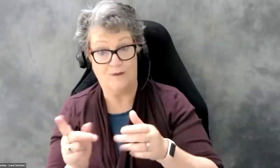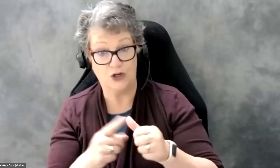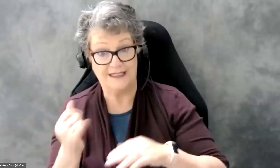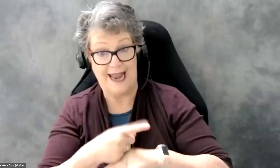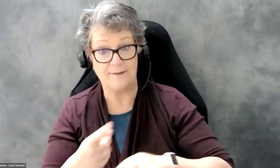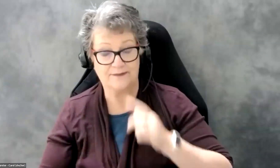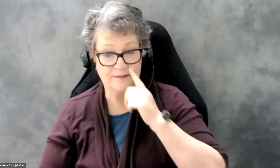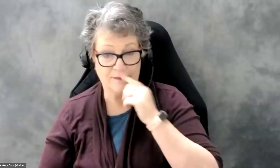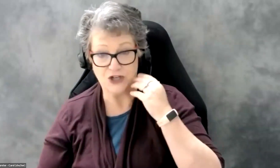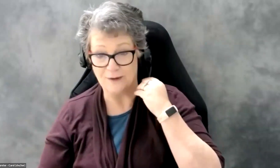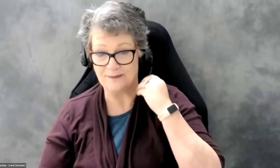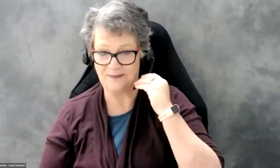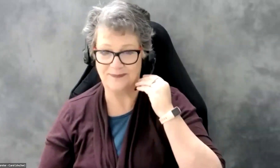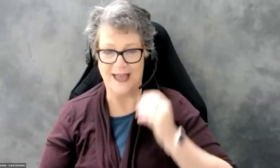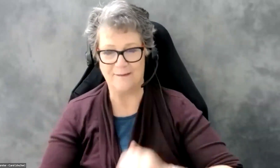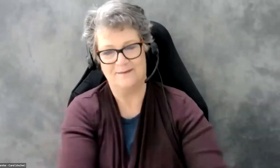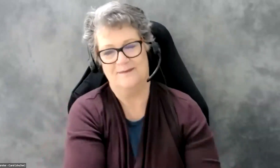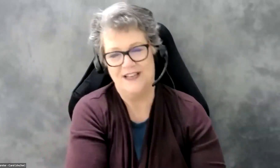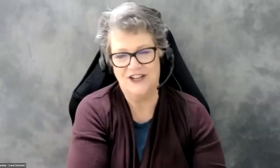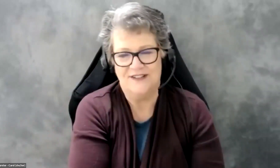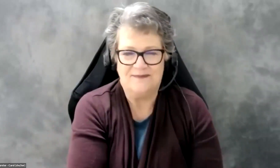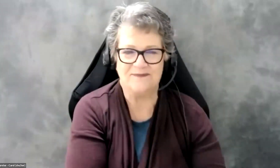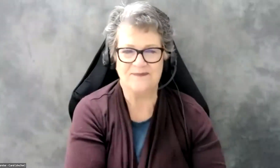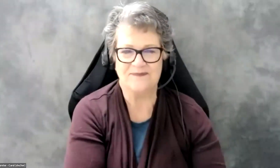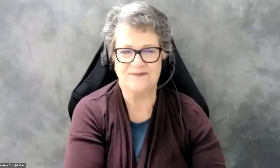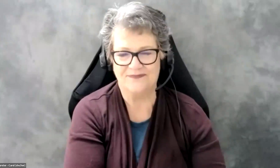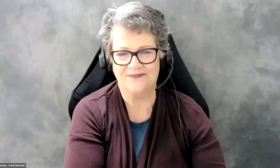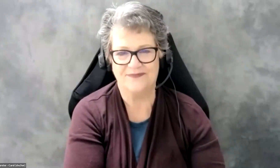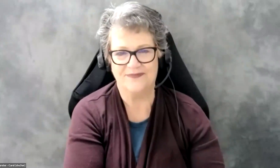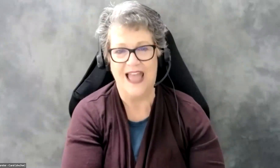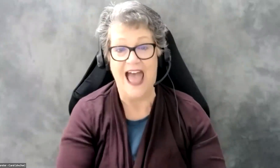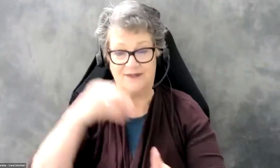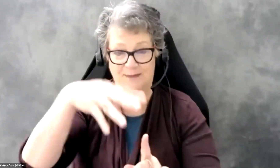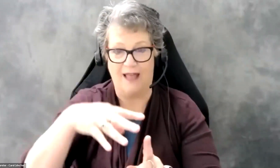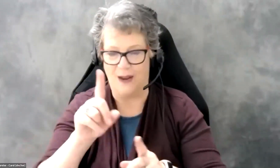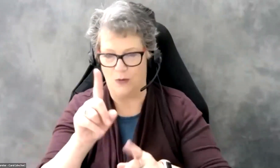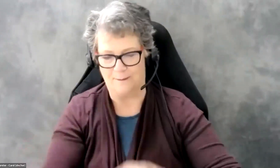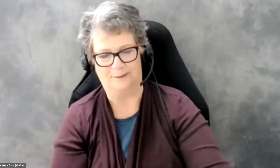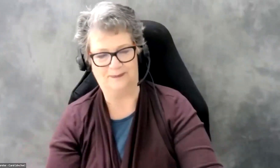well? Sure. Yep. Sounds good. Okay, I got a spotlight, Rima.